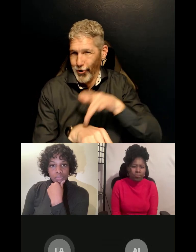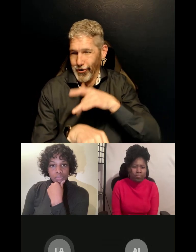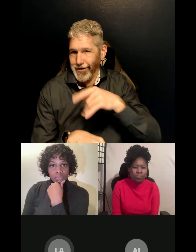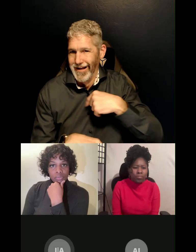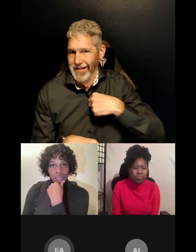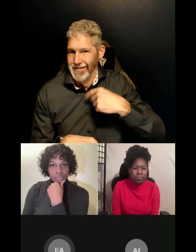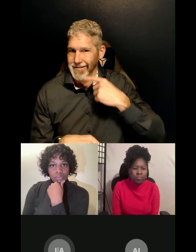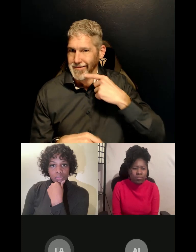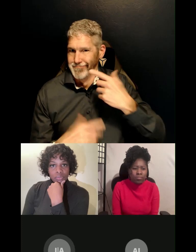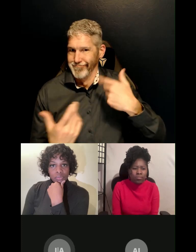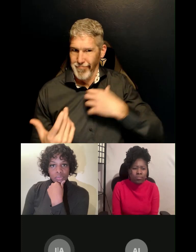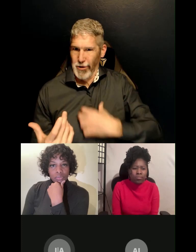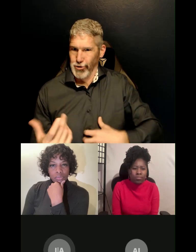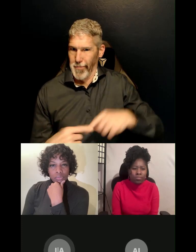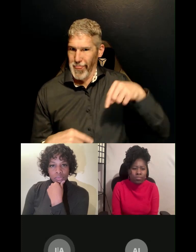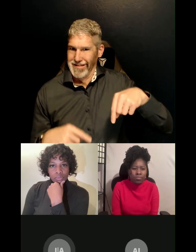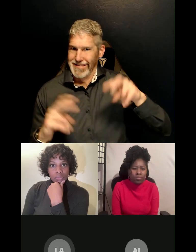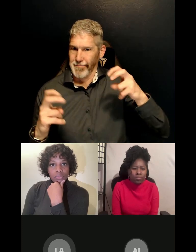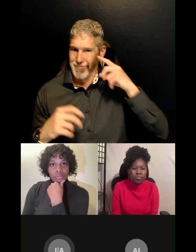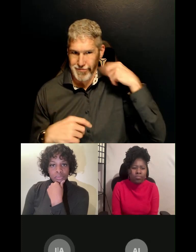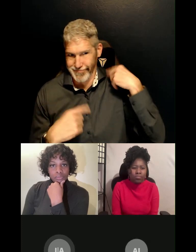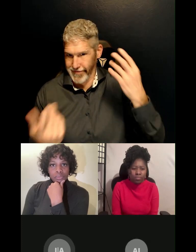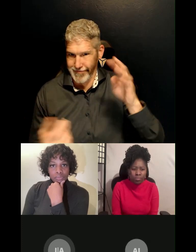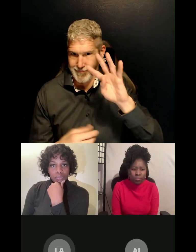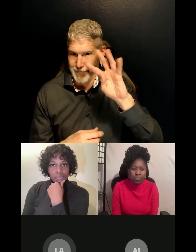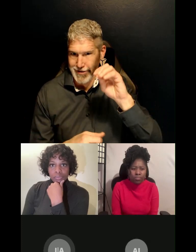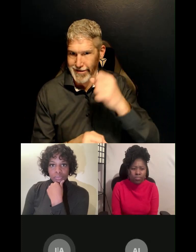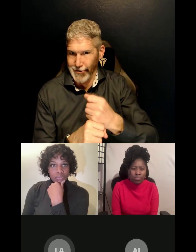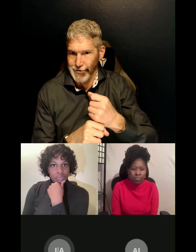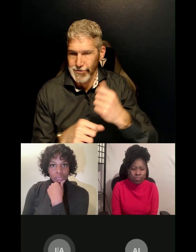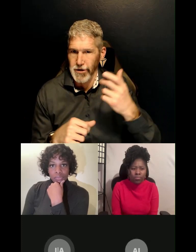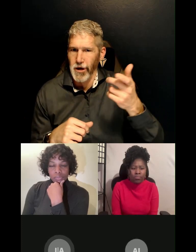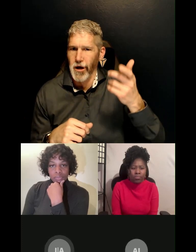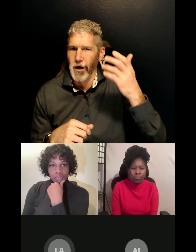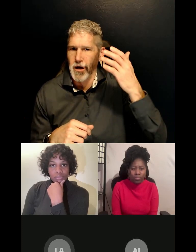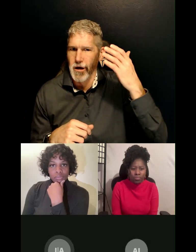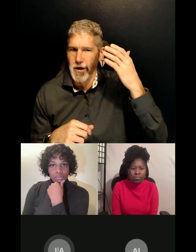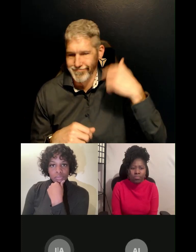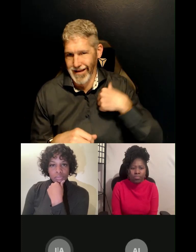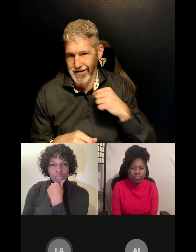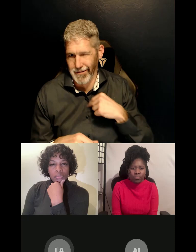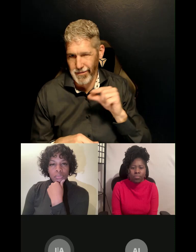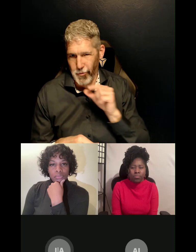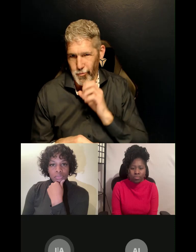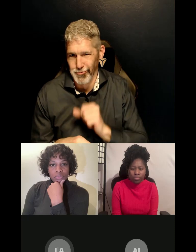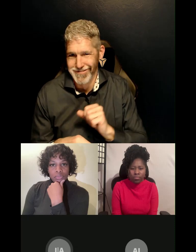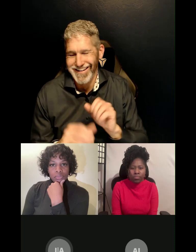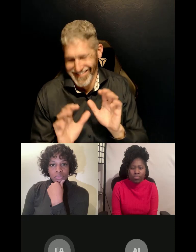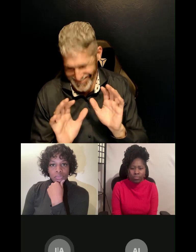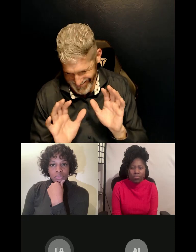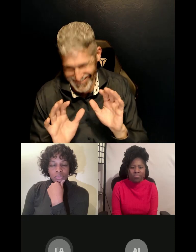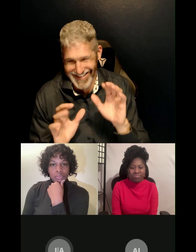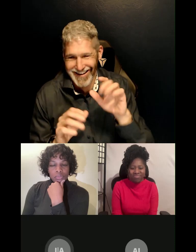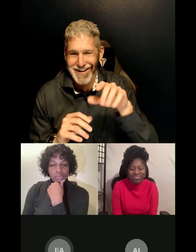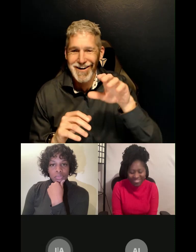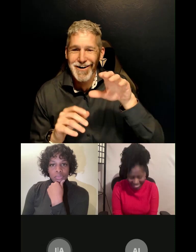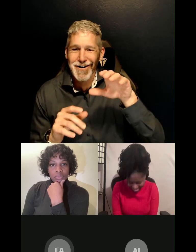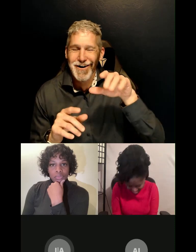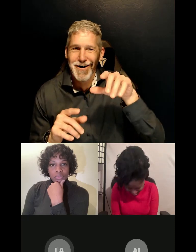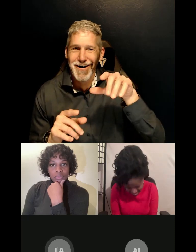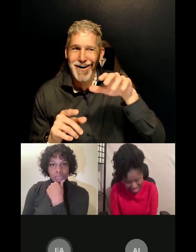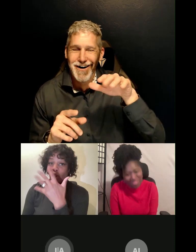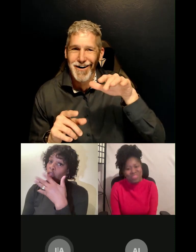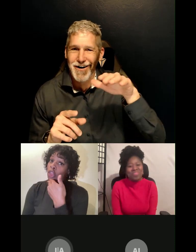so important to understand. So, as I was trying to state earlier, I'm passionate about this. I've been passionate for the past, over 40 years. I'm a little bit